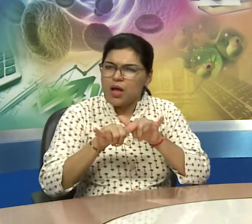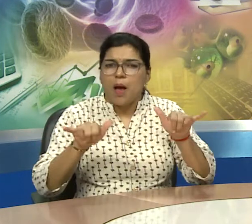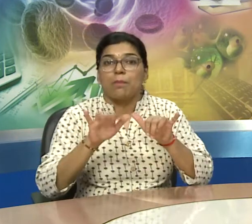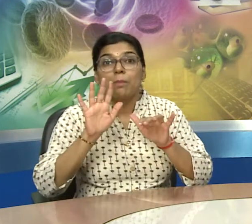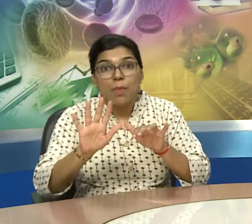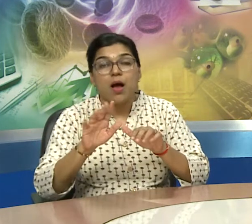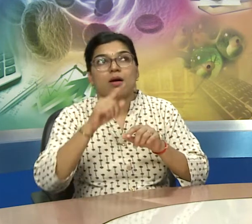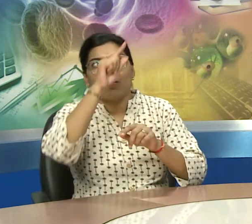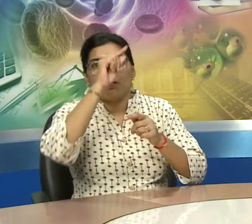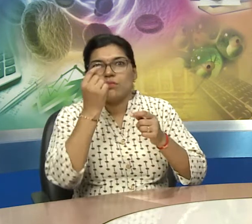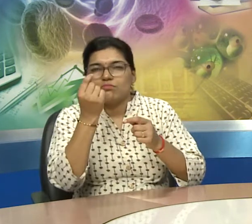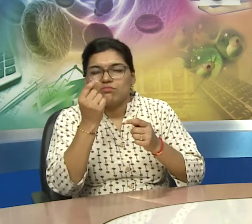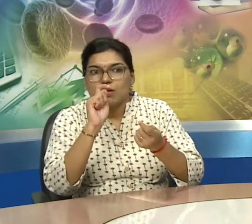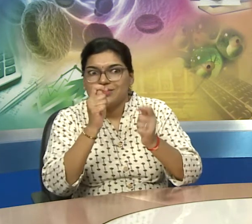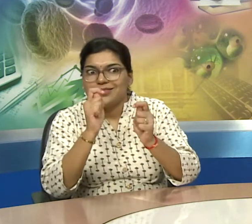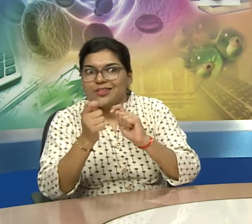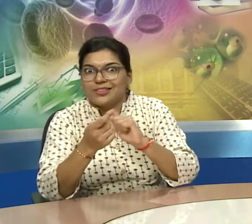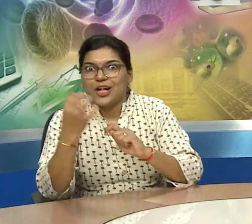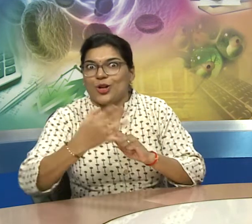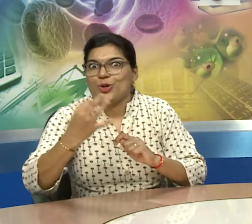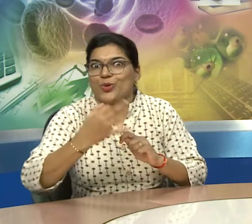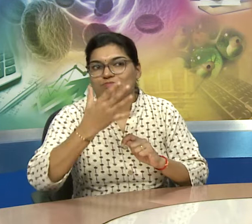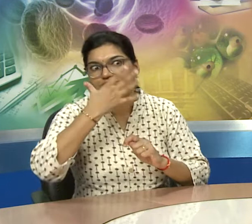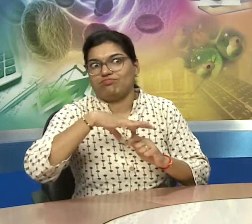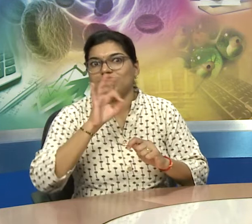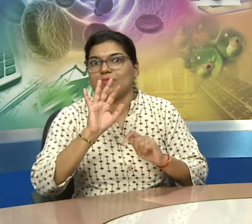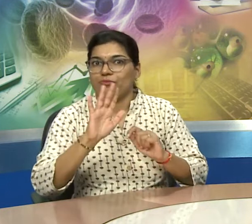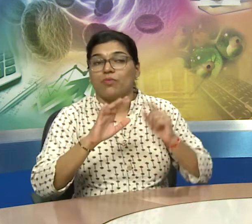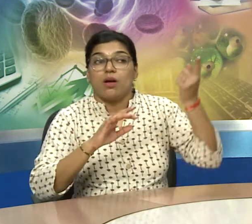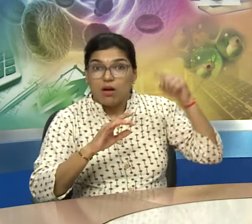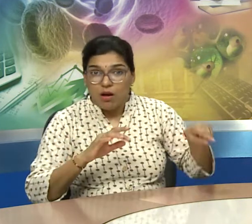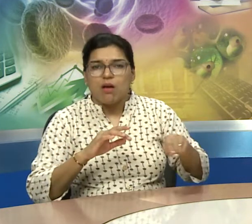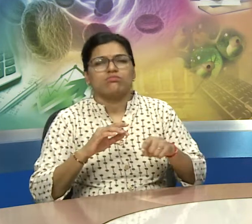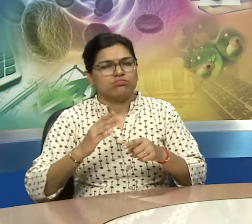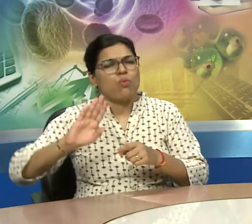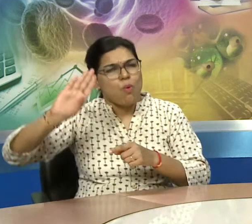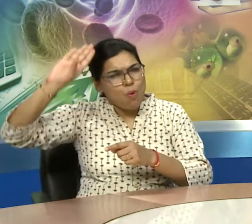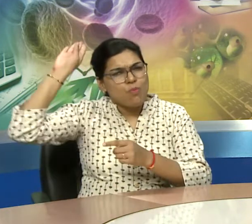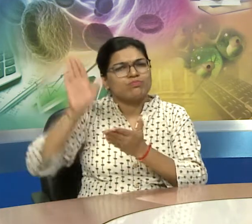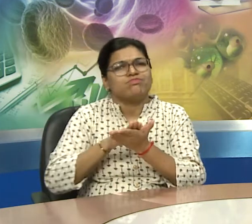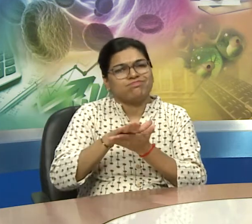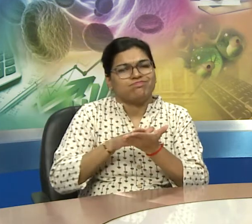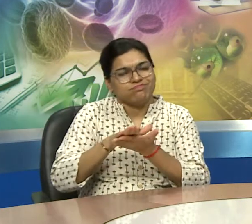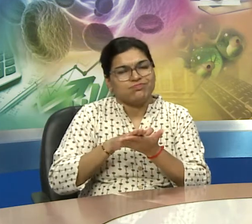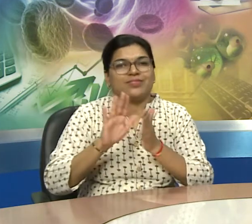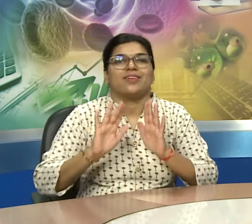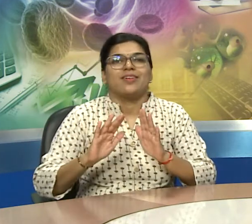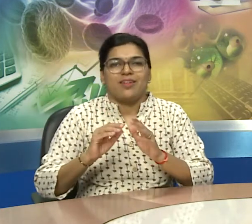You can see that these two words which are in red color. So the first word which is in red color,